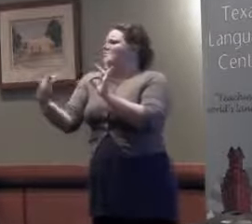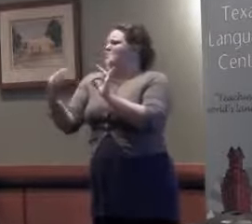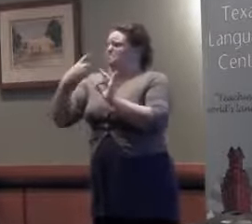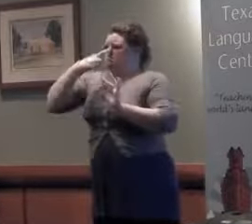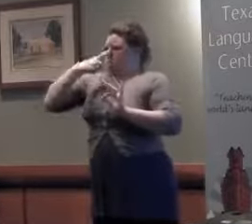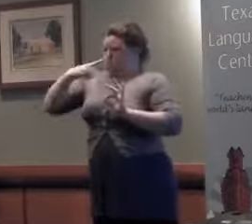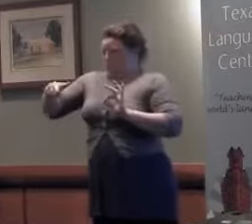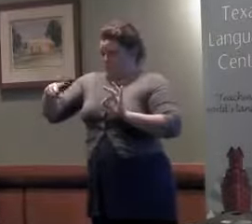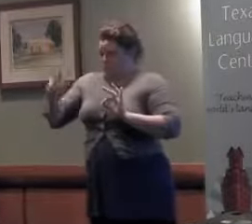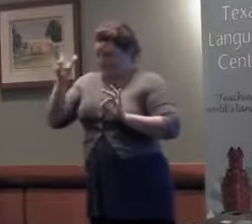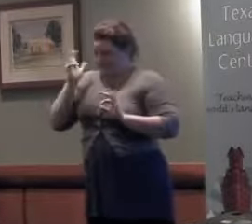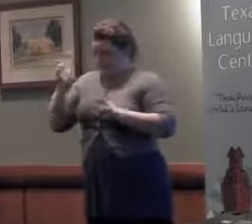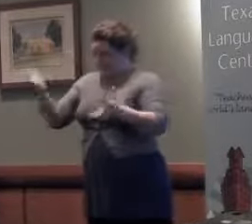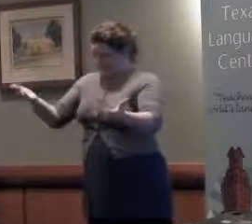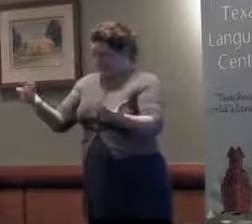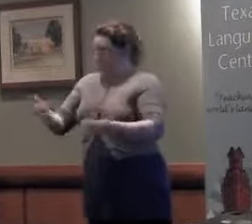too.